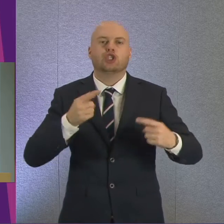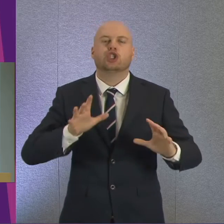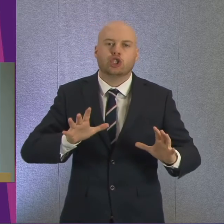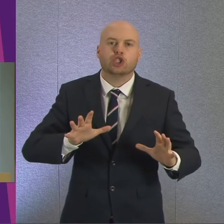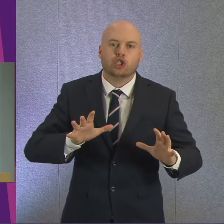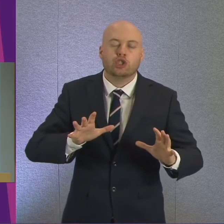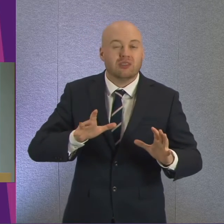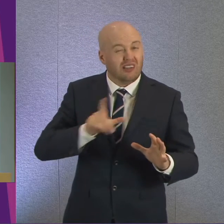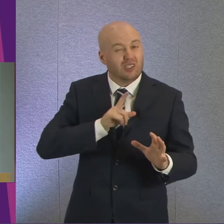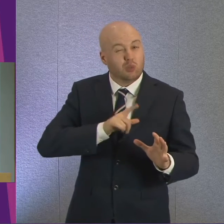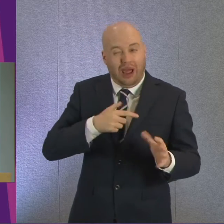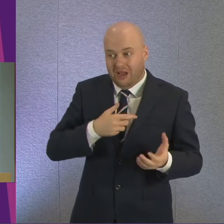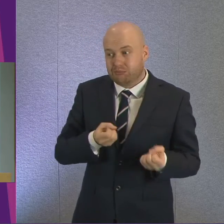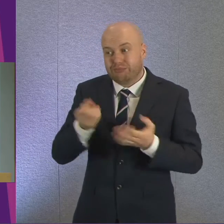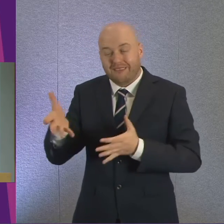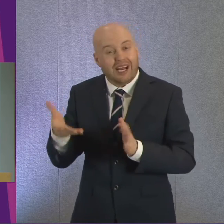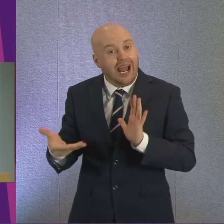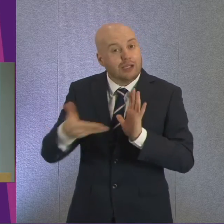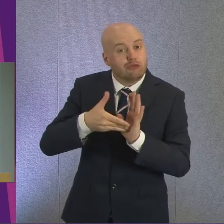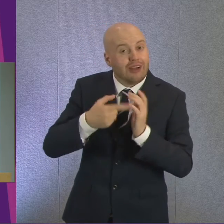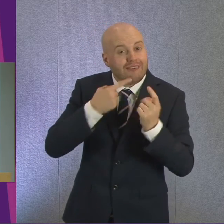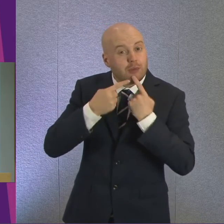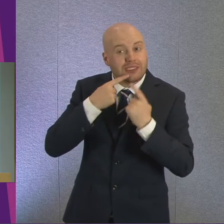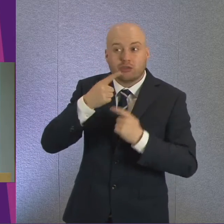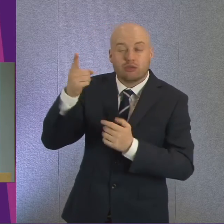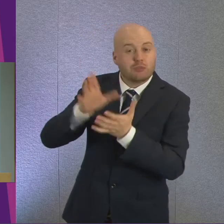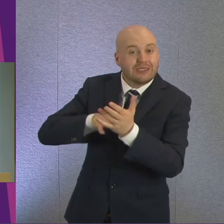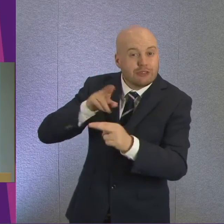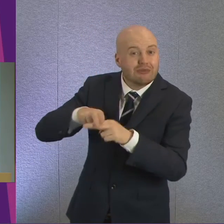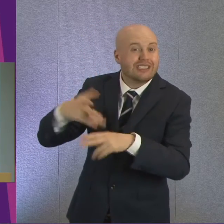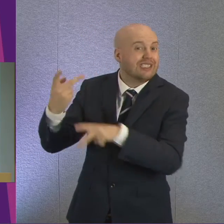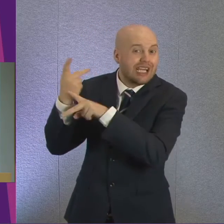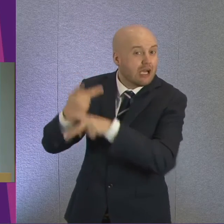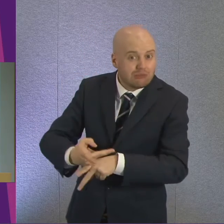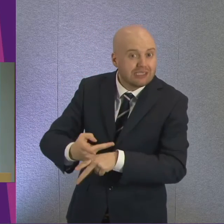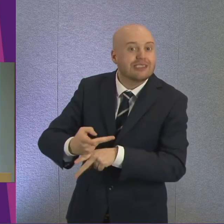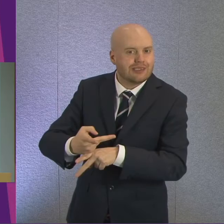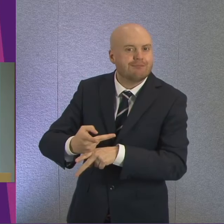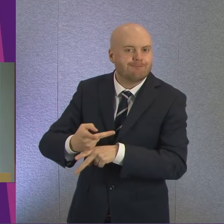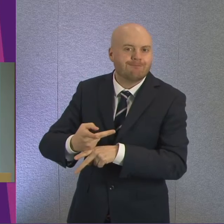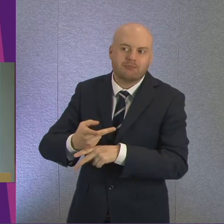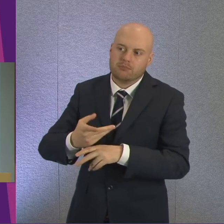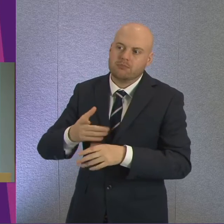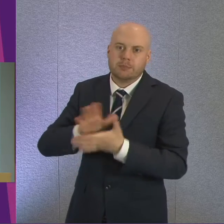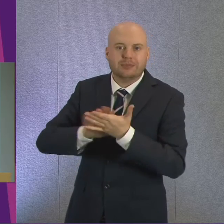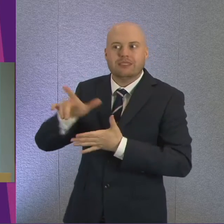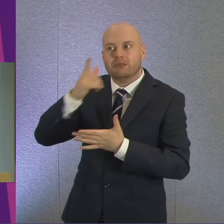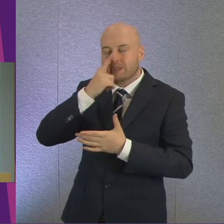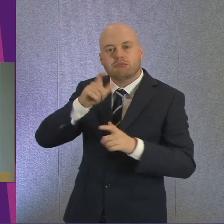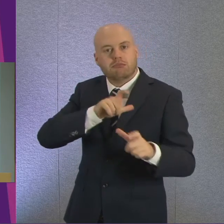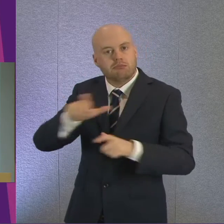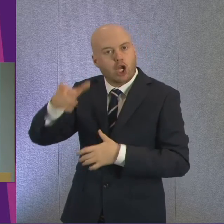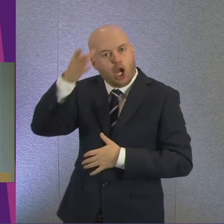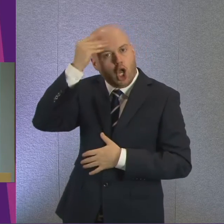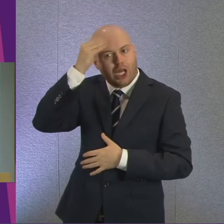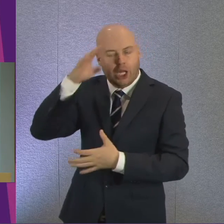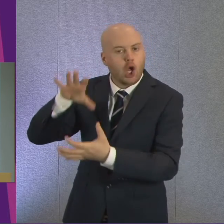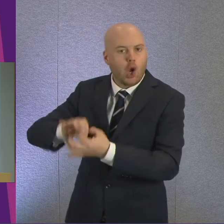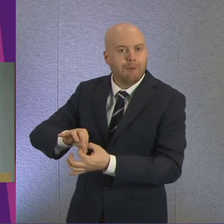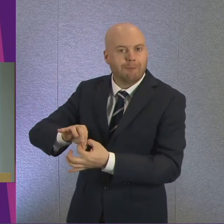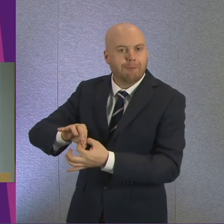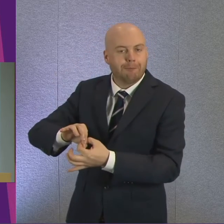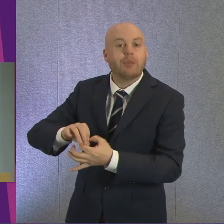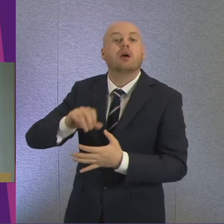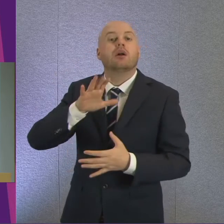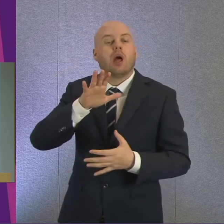them to support children and young people with additional support needs when learning at home. The advice will be published by the end of this week on the